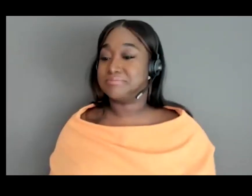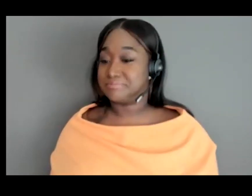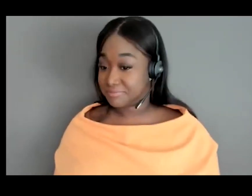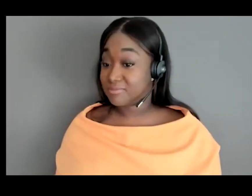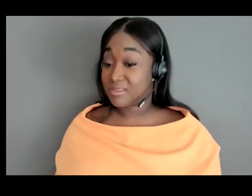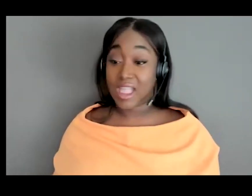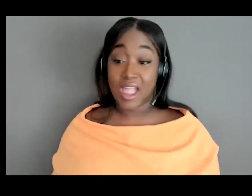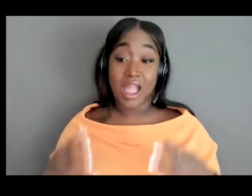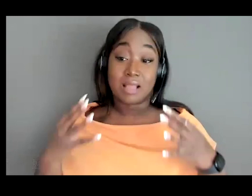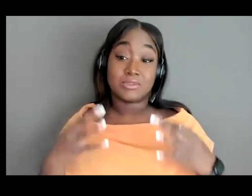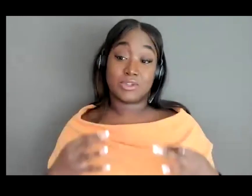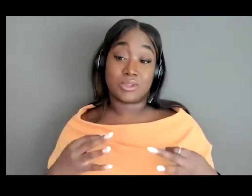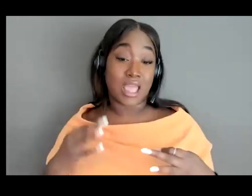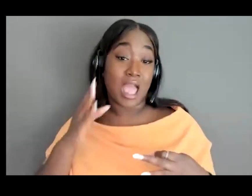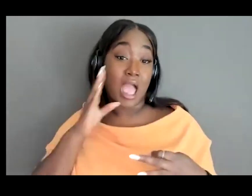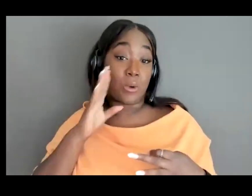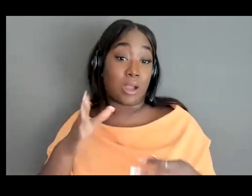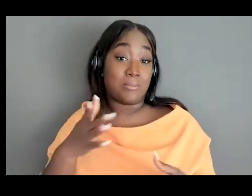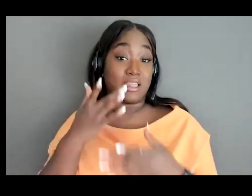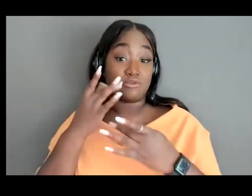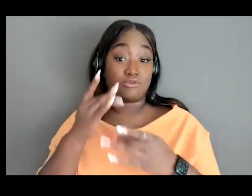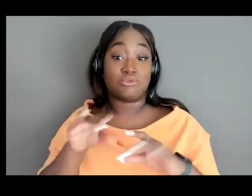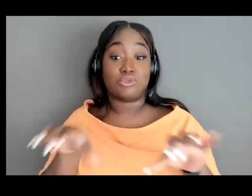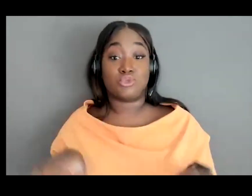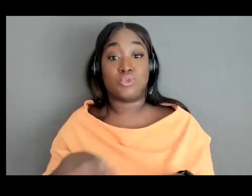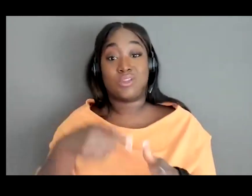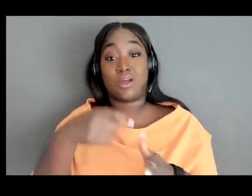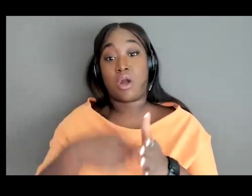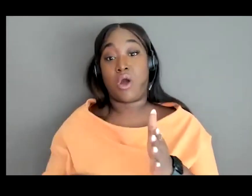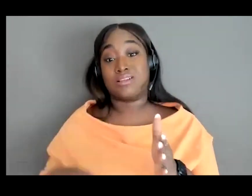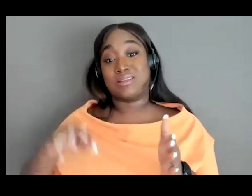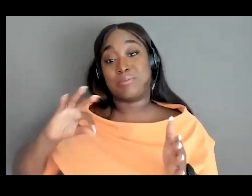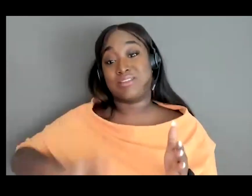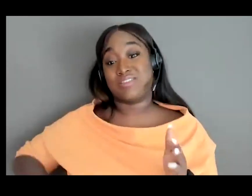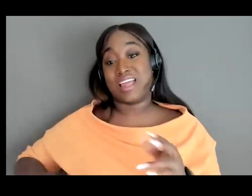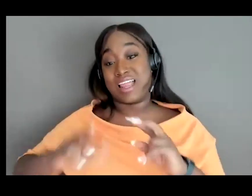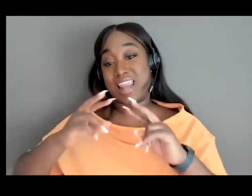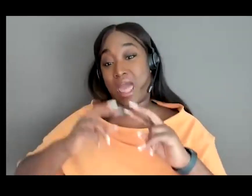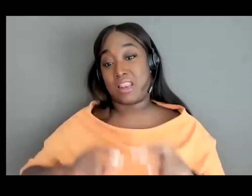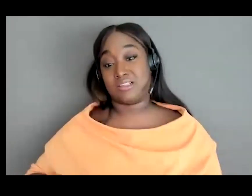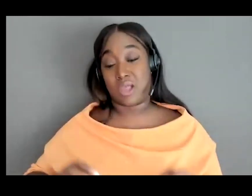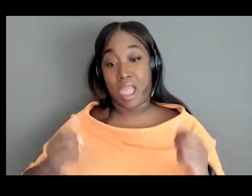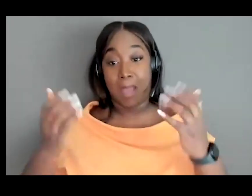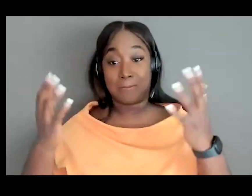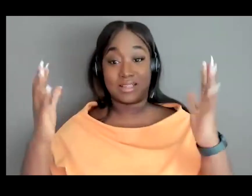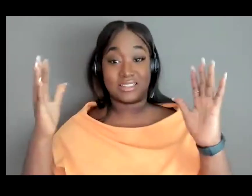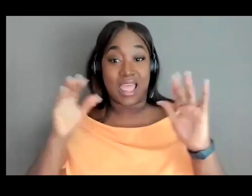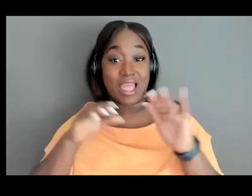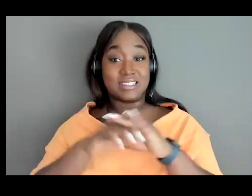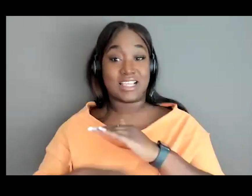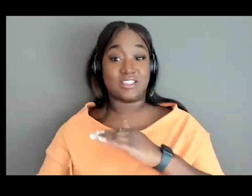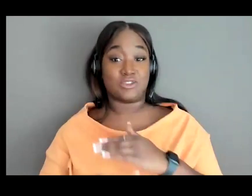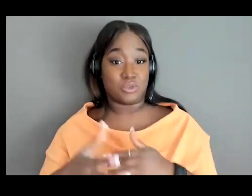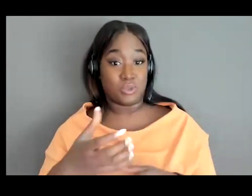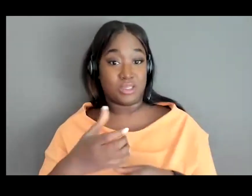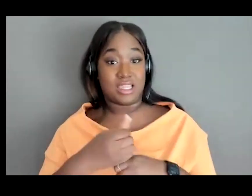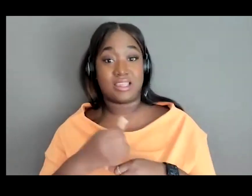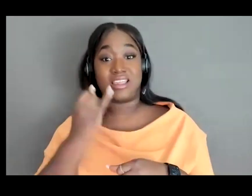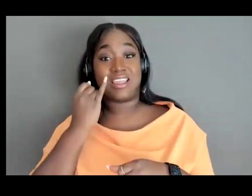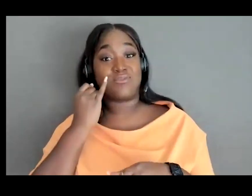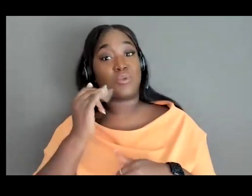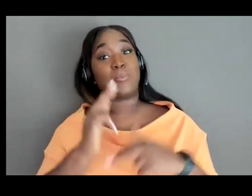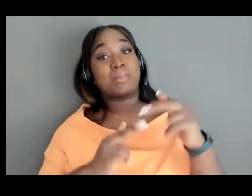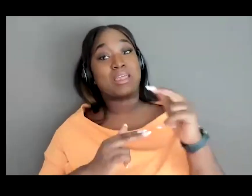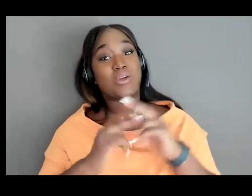Yeah, absolutely. But I'd be interested to do the cost-benefit analysis of how much access you might get by building a bicycle